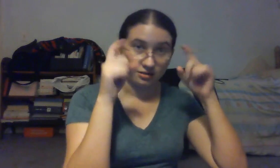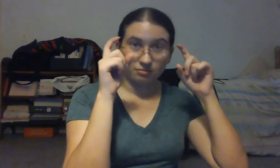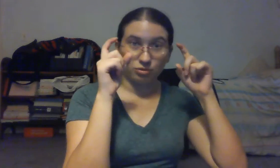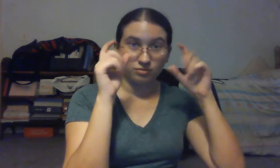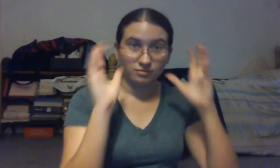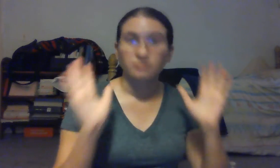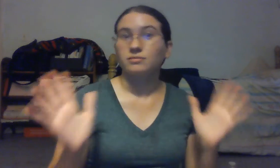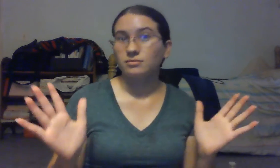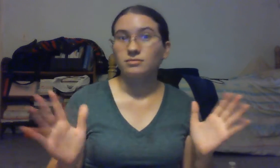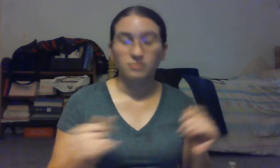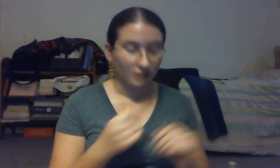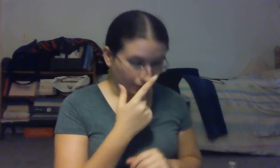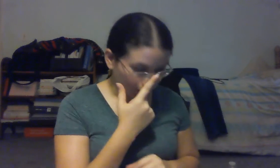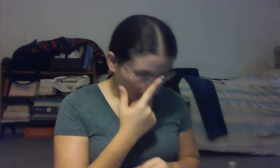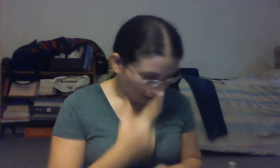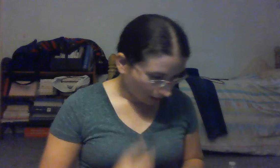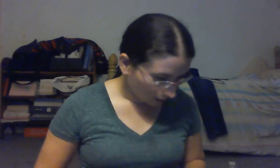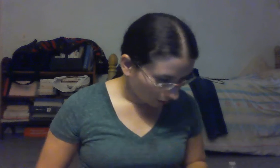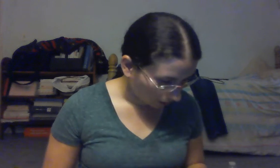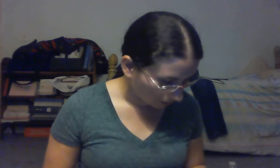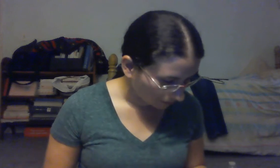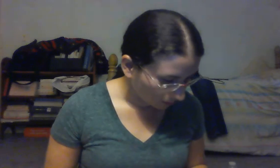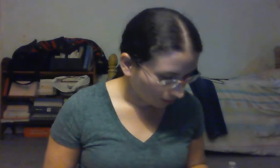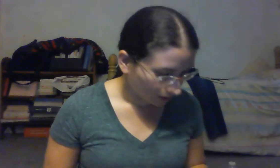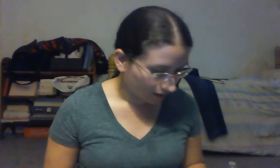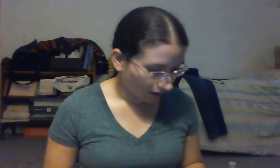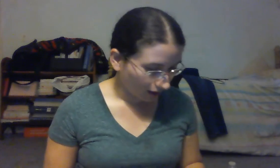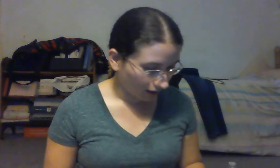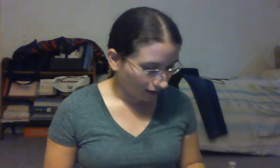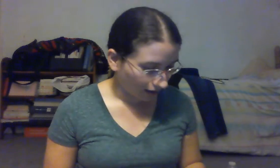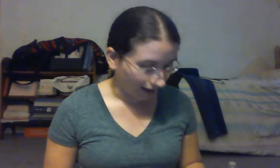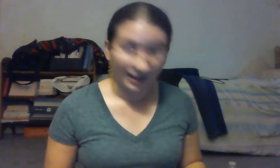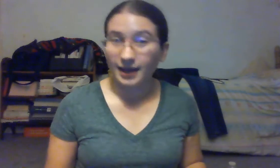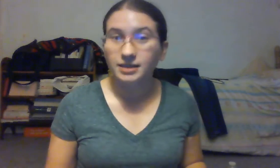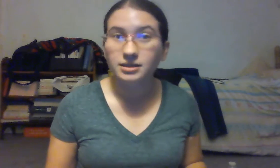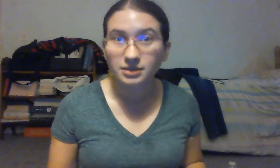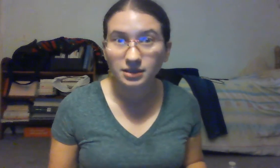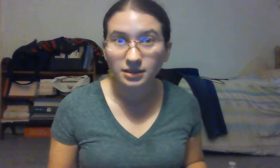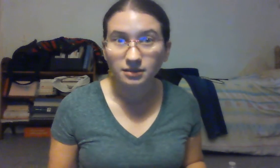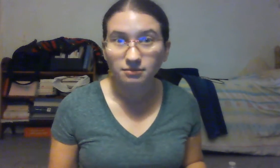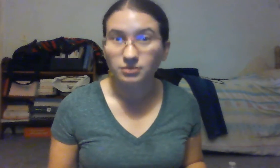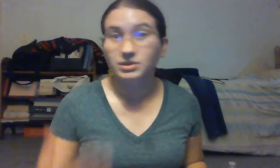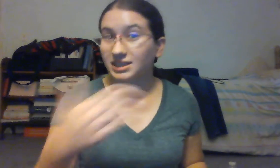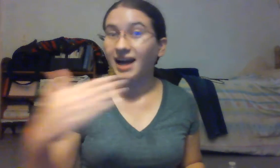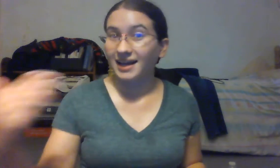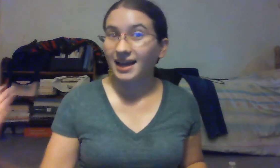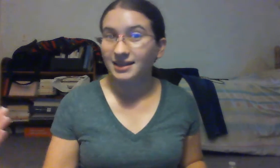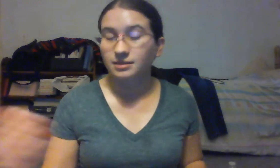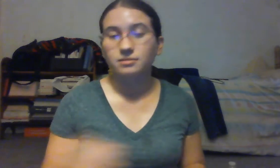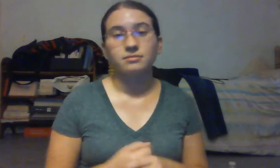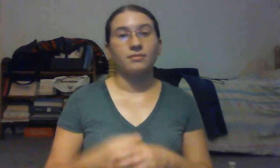just... Alright? So, you could say, I hate tea, tea I hate.